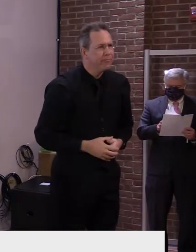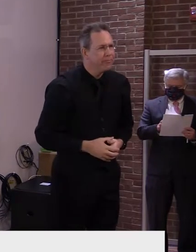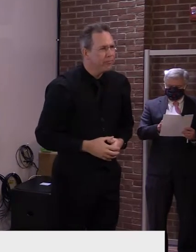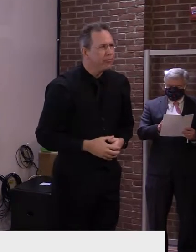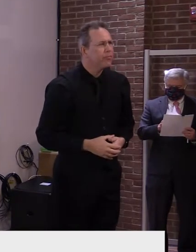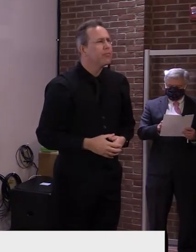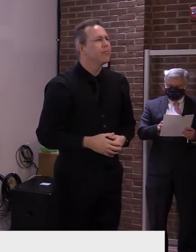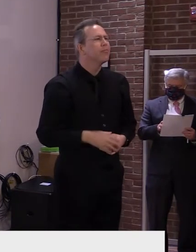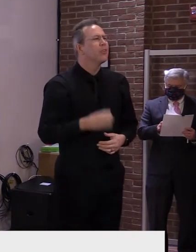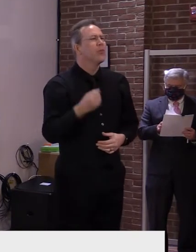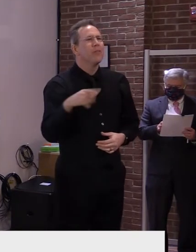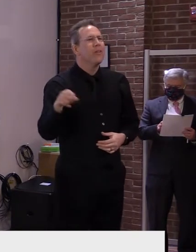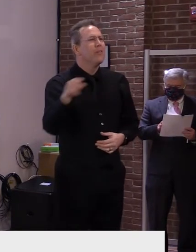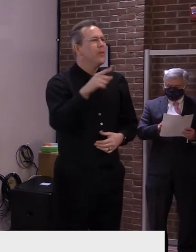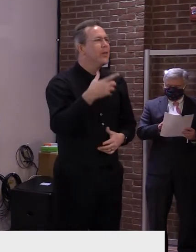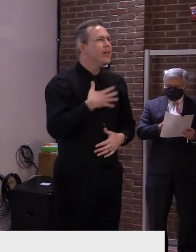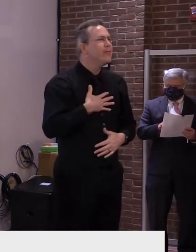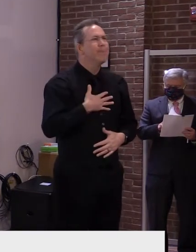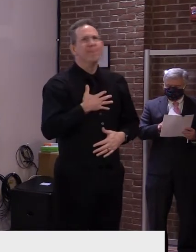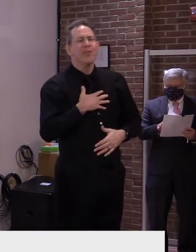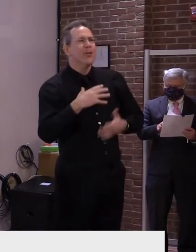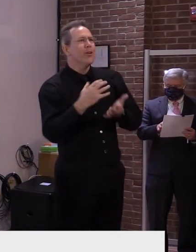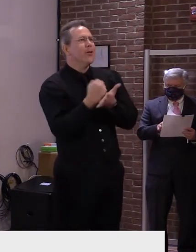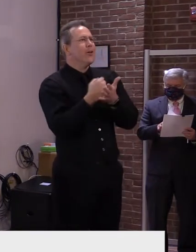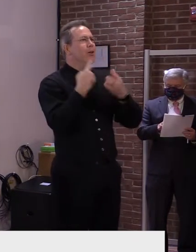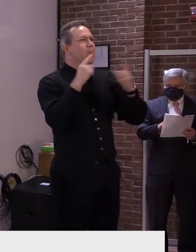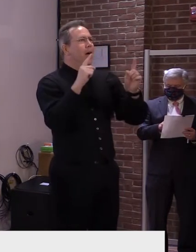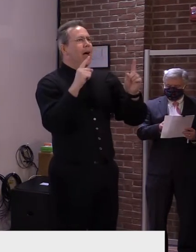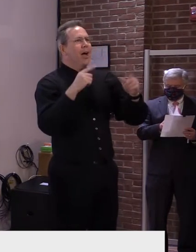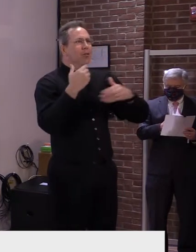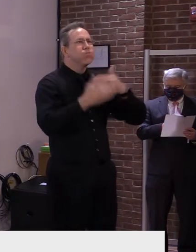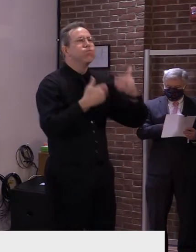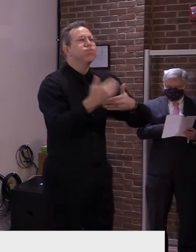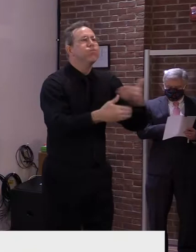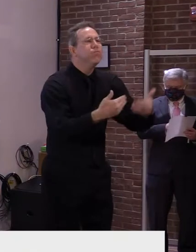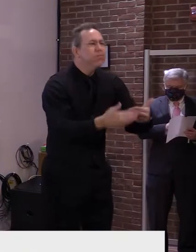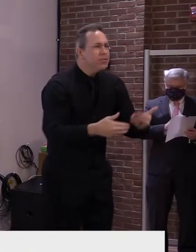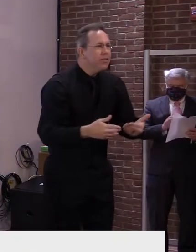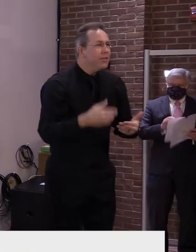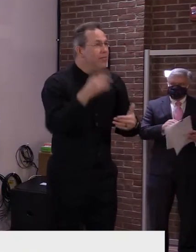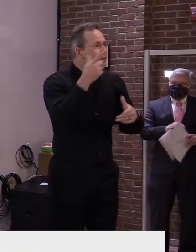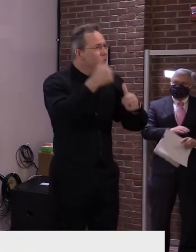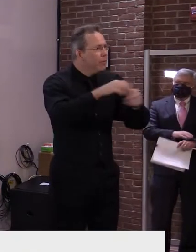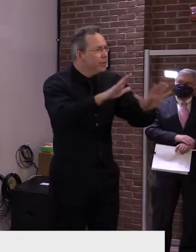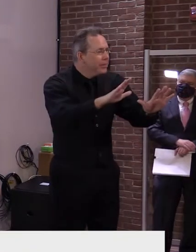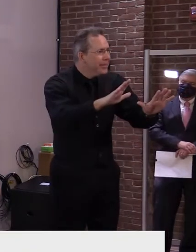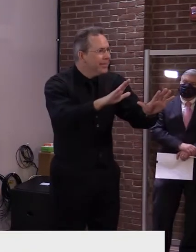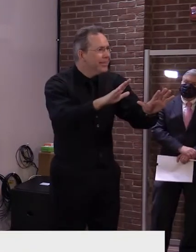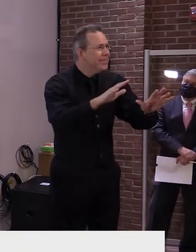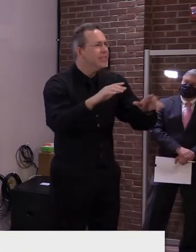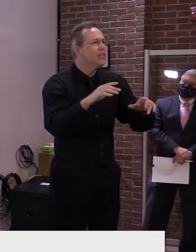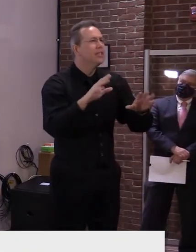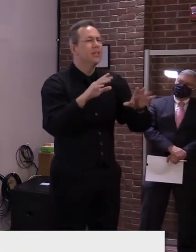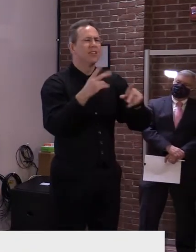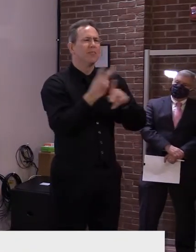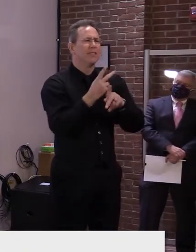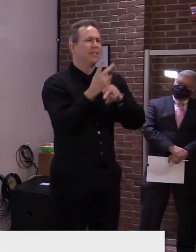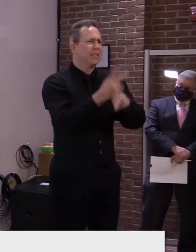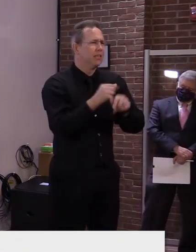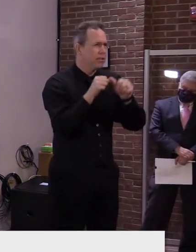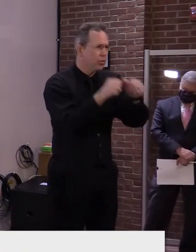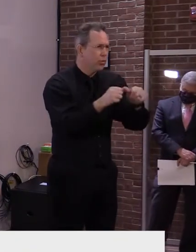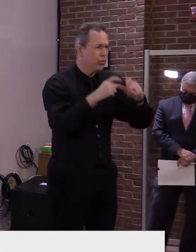everyone, it's more important than ever to follow the health guidance. Wear a mask, keep your distance, stay home